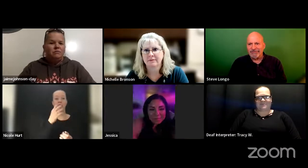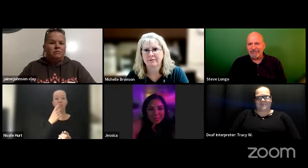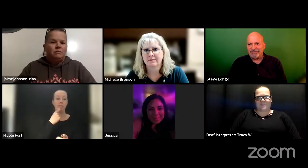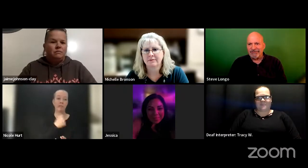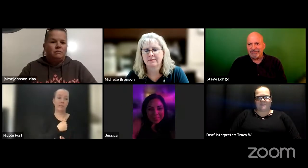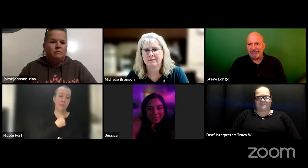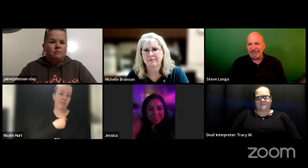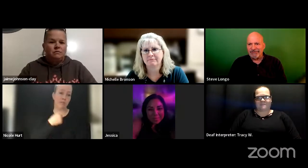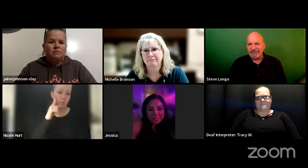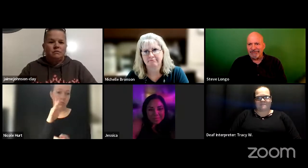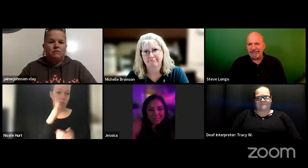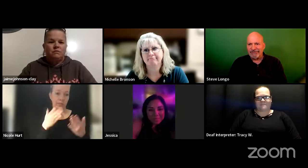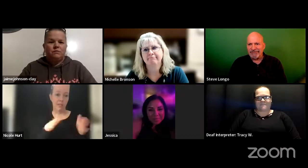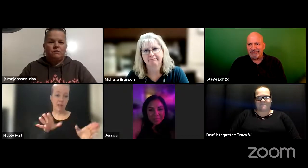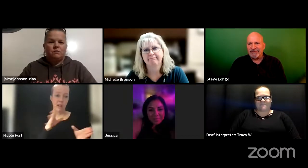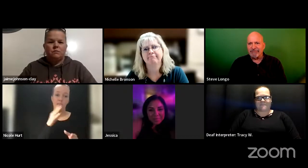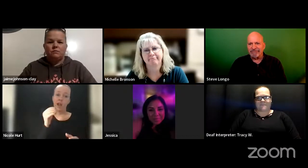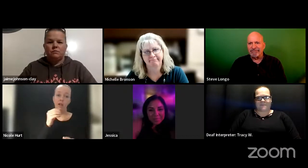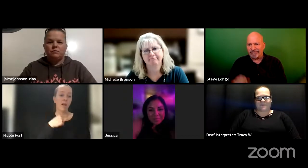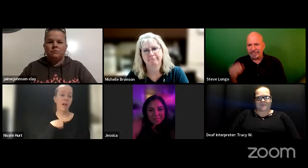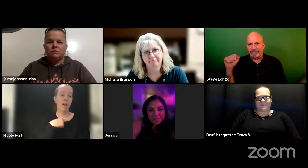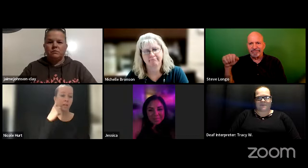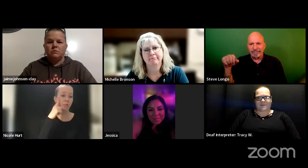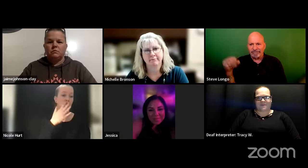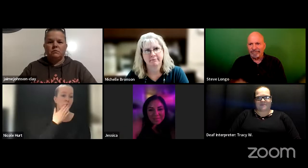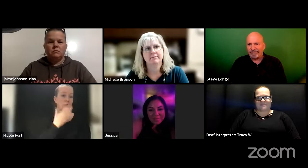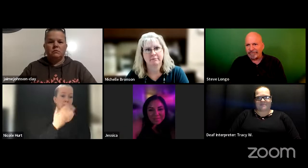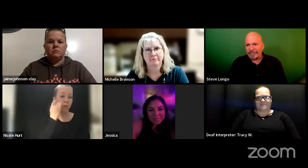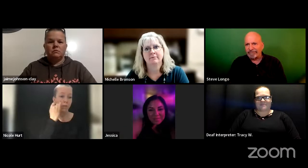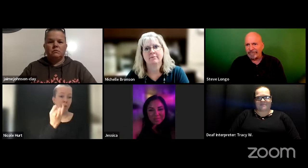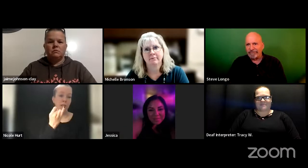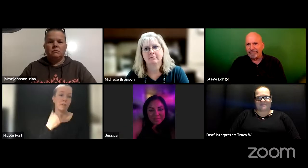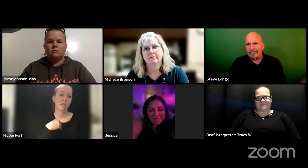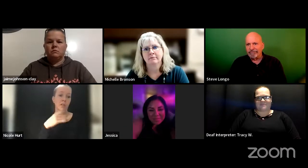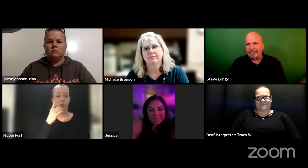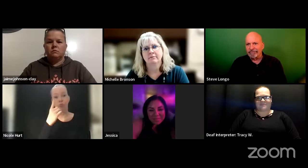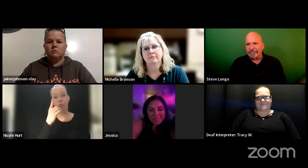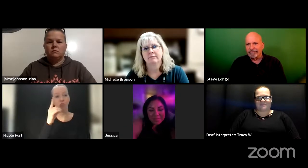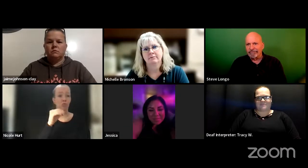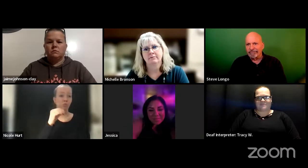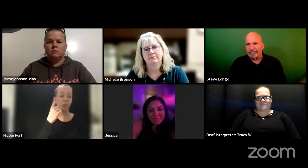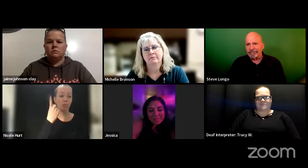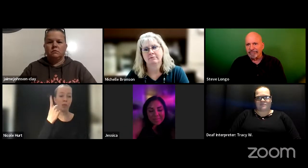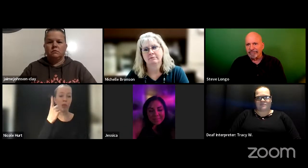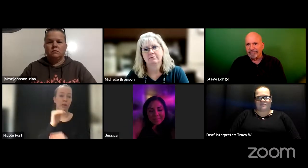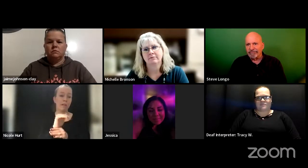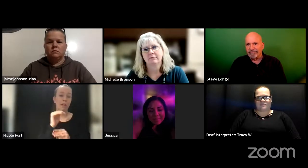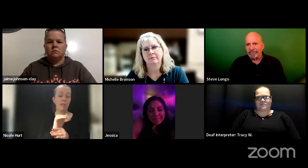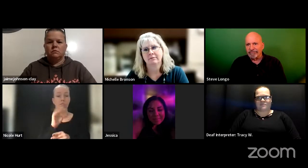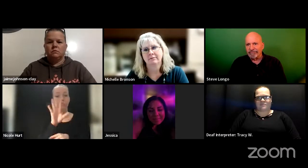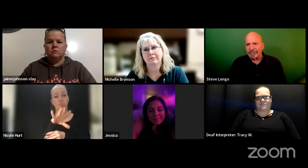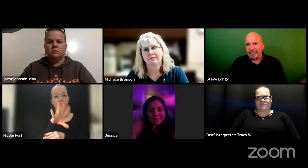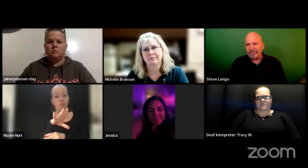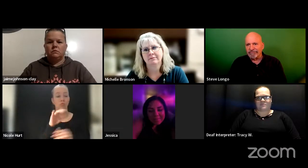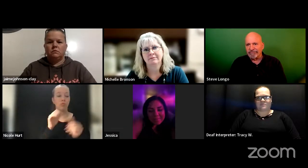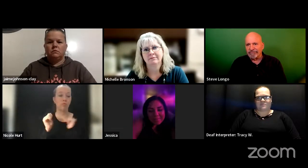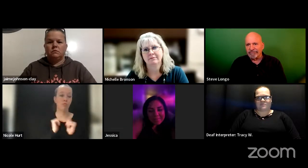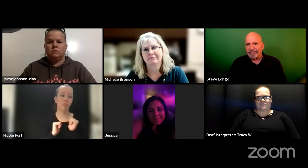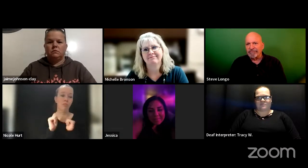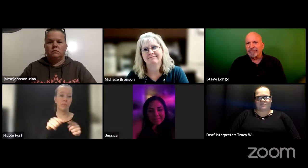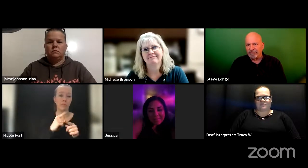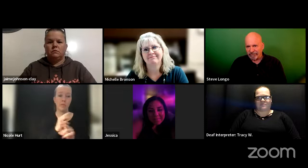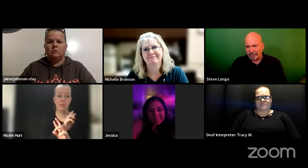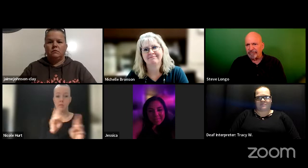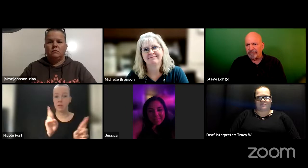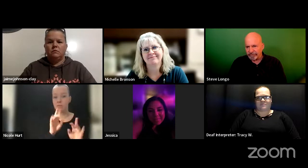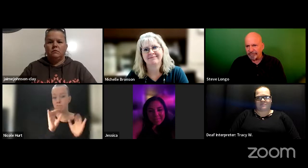Nicole saying, yes, I want to say, so sorry for your loss, Steve. And